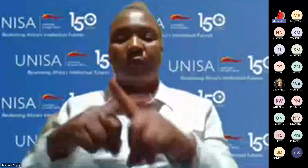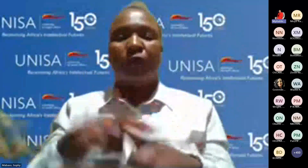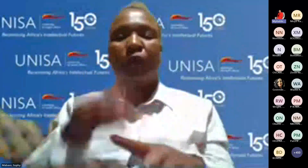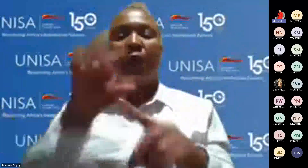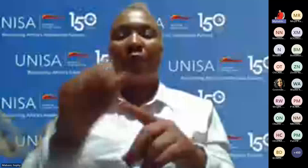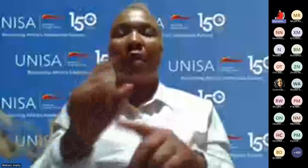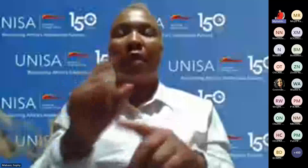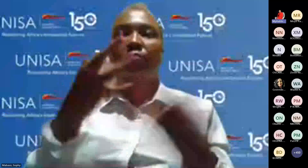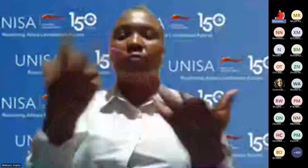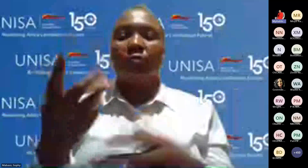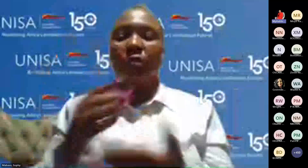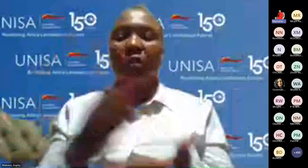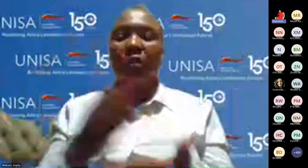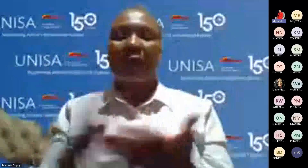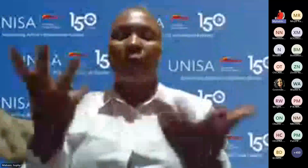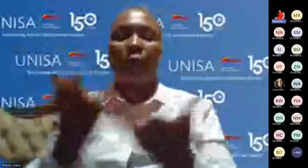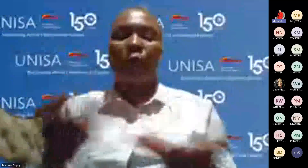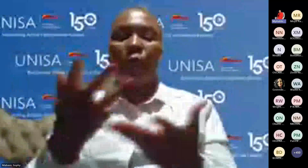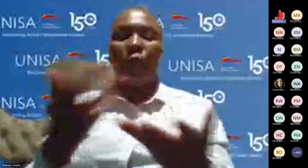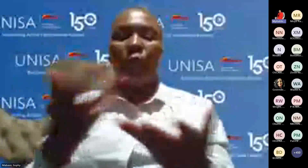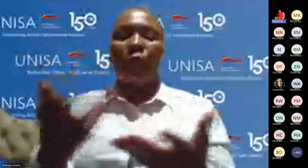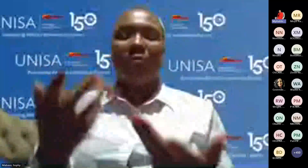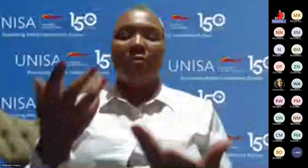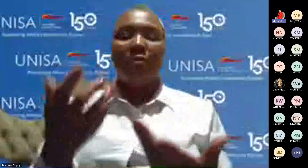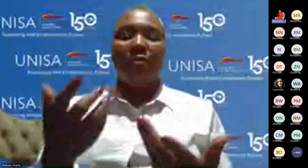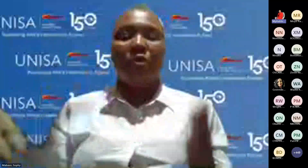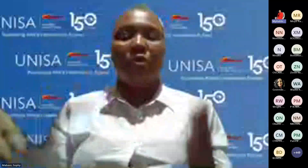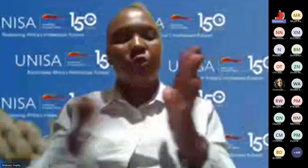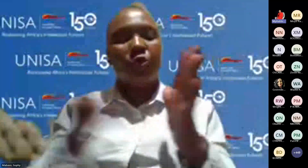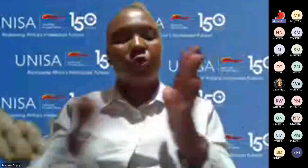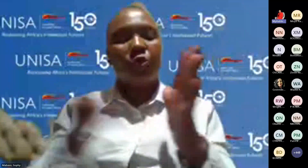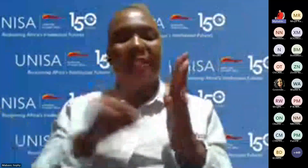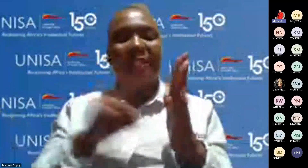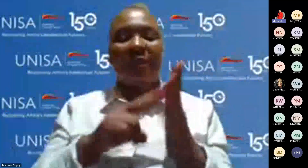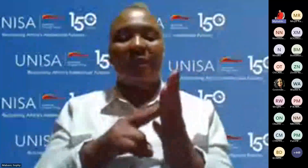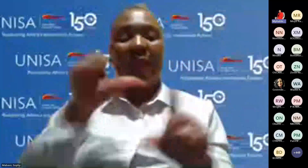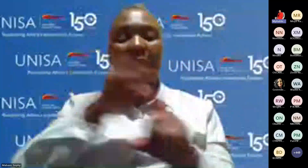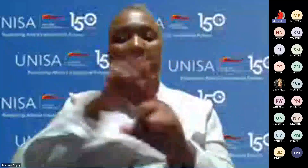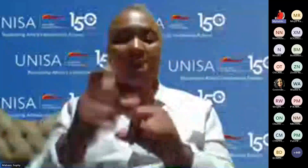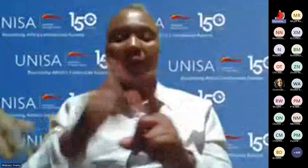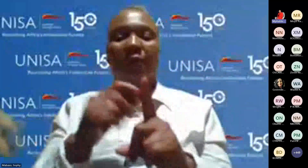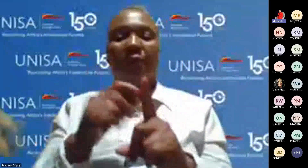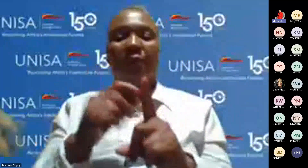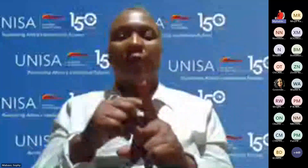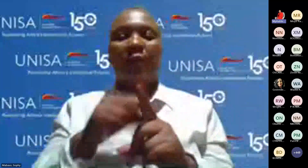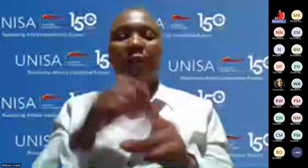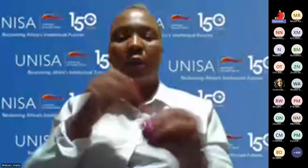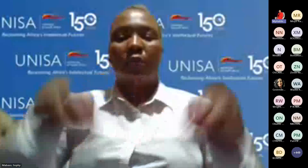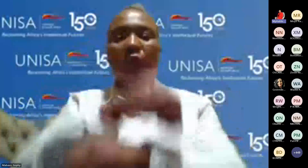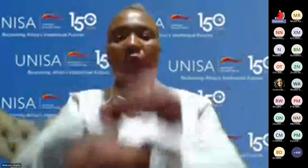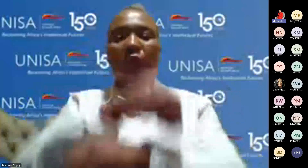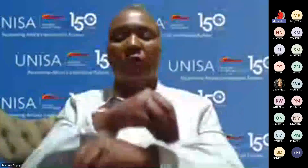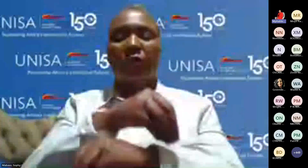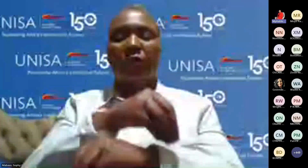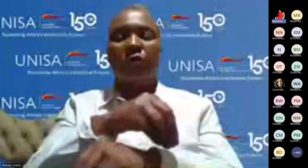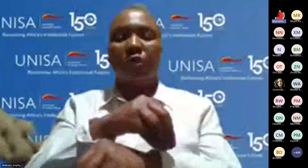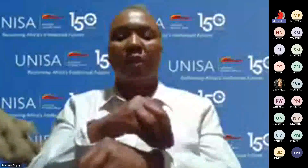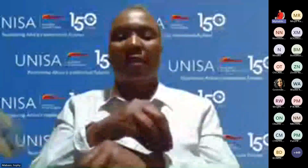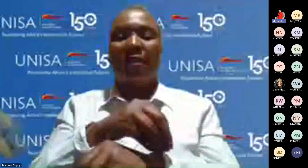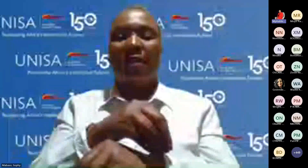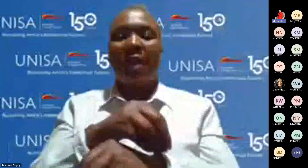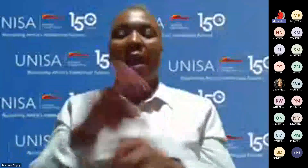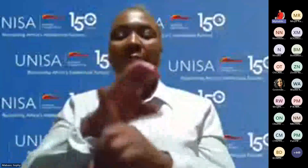that somewhere you see the word client, you just replace it with a customer, and for you